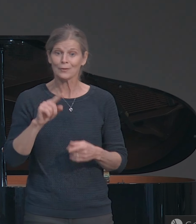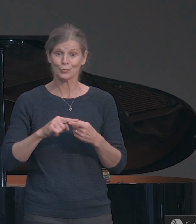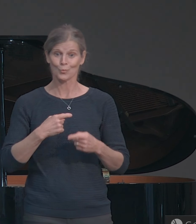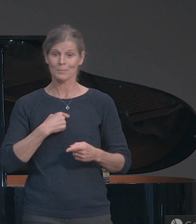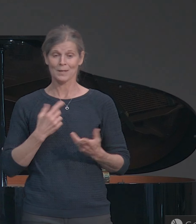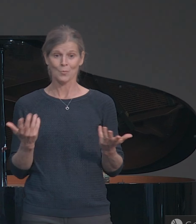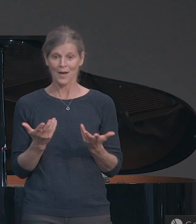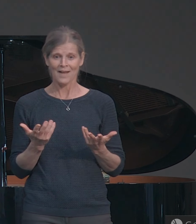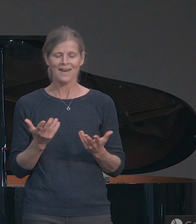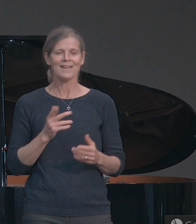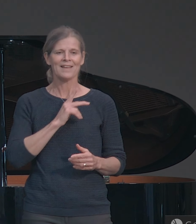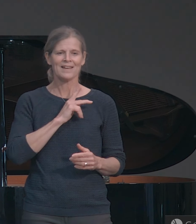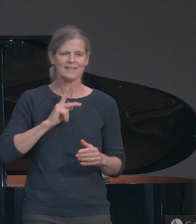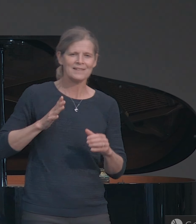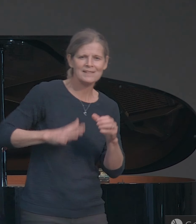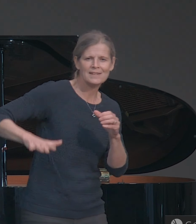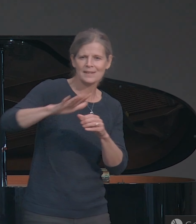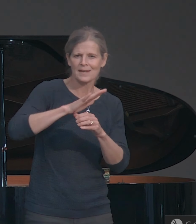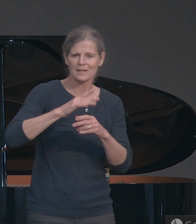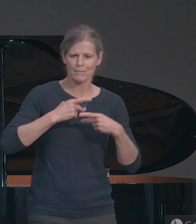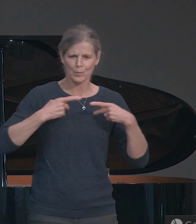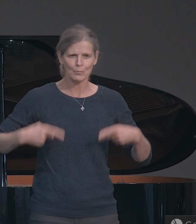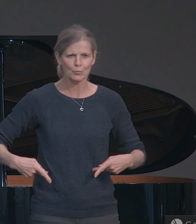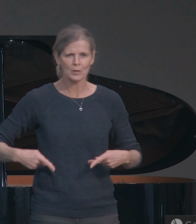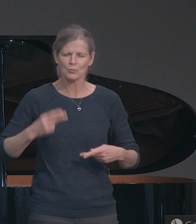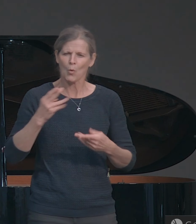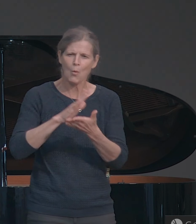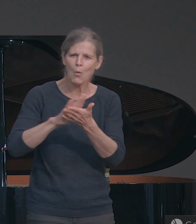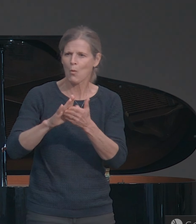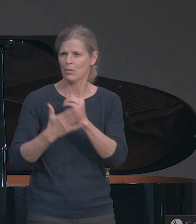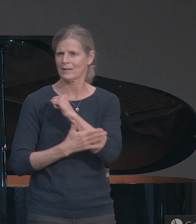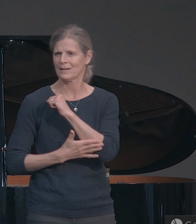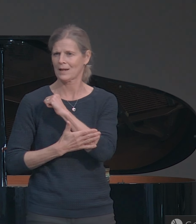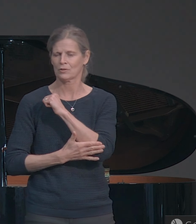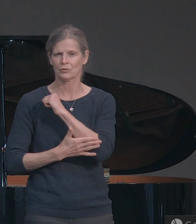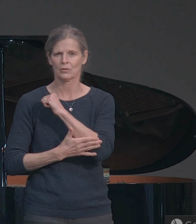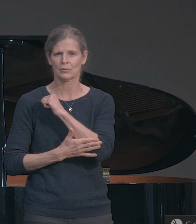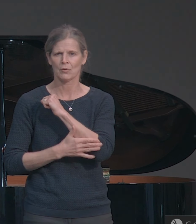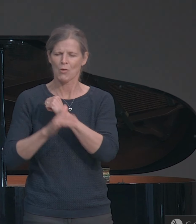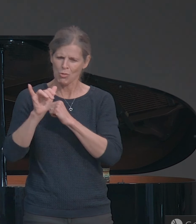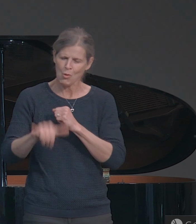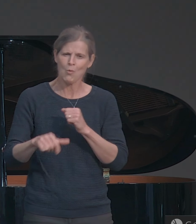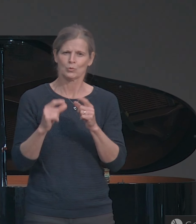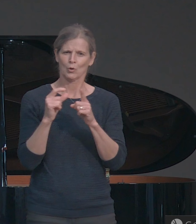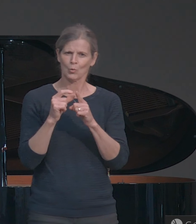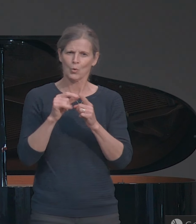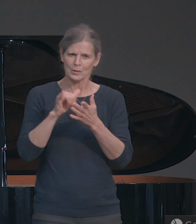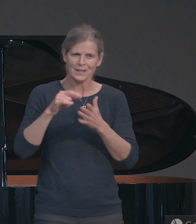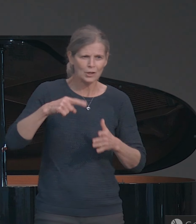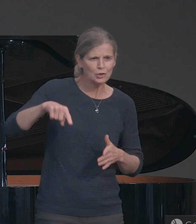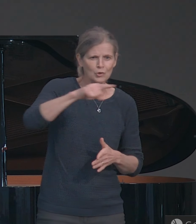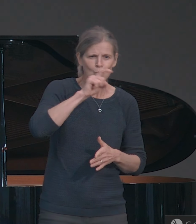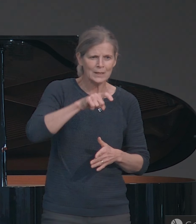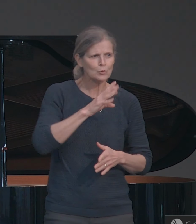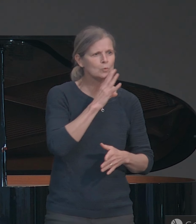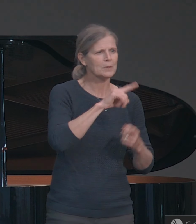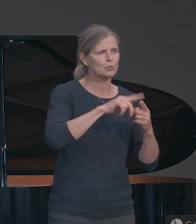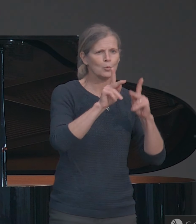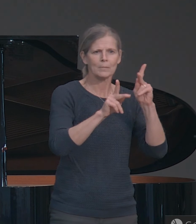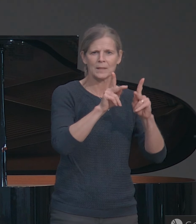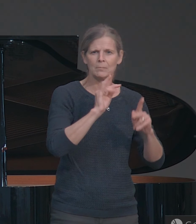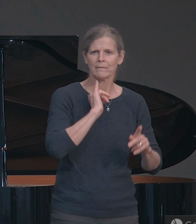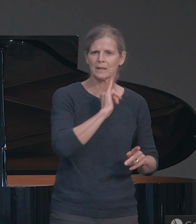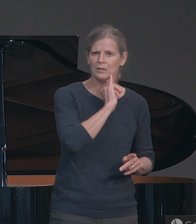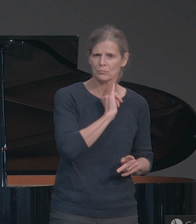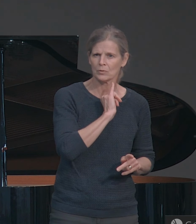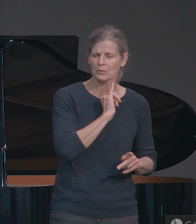kingdom of priests and a holy nation. These are the words that you are to speak to the people of Israel,